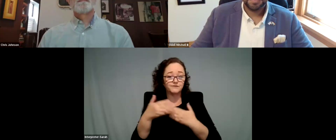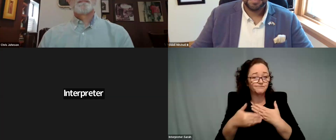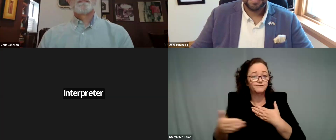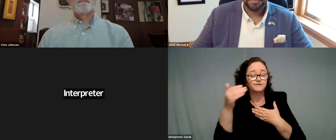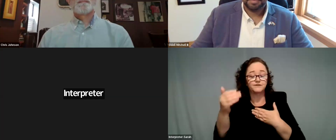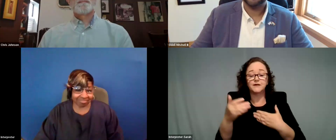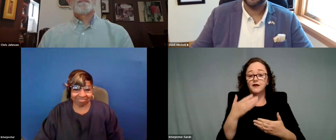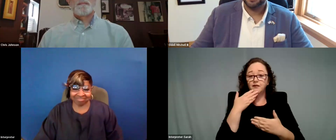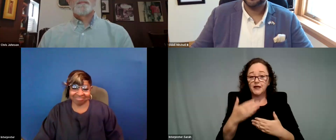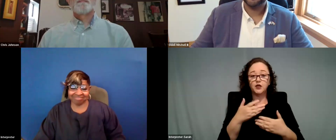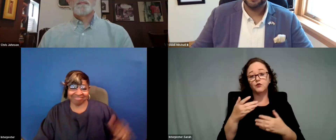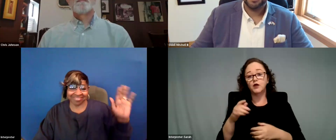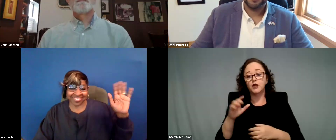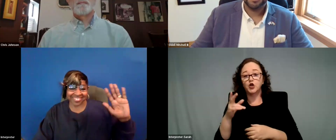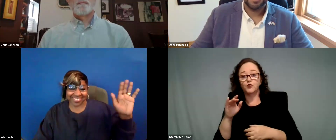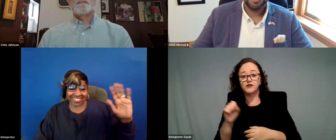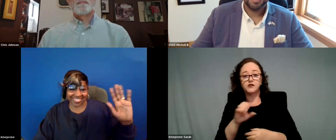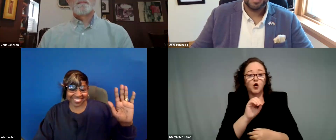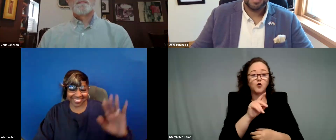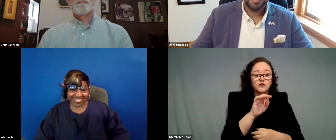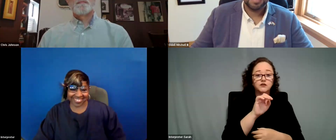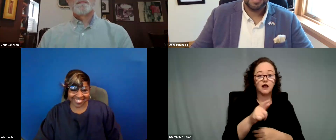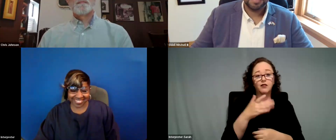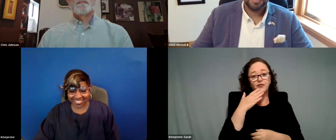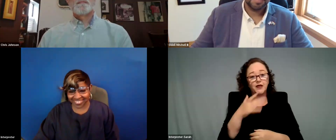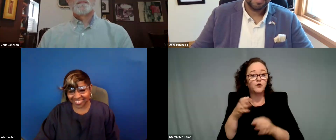our interpreters. And I hope to see you at a future help